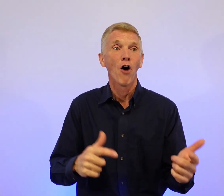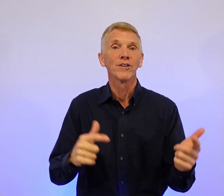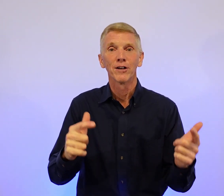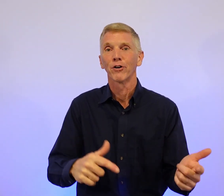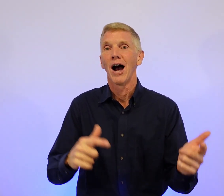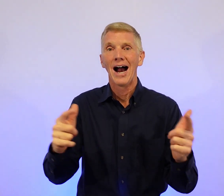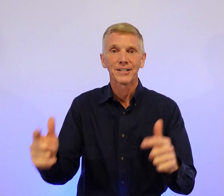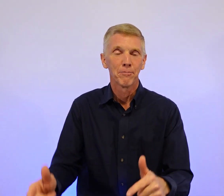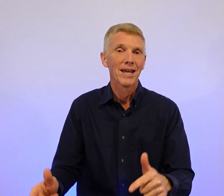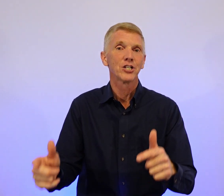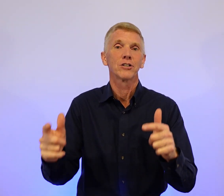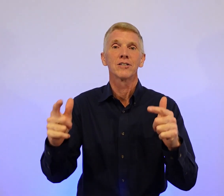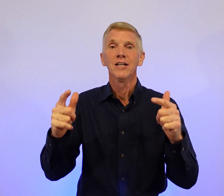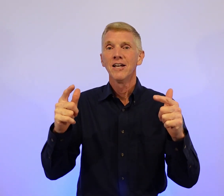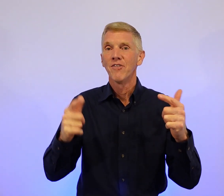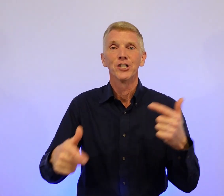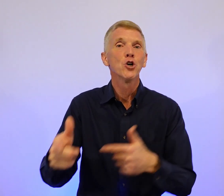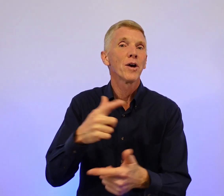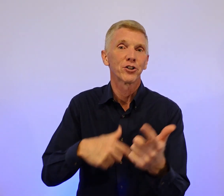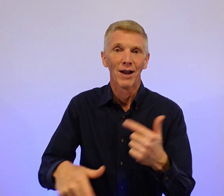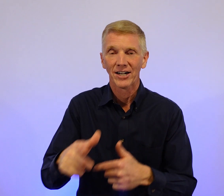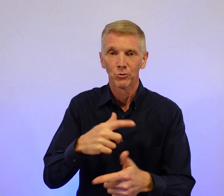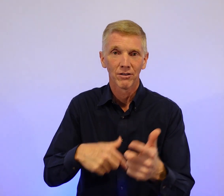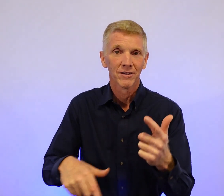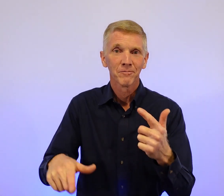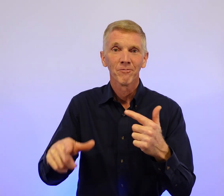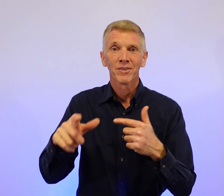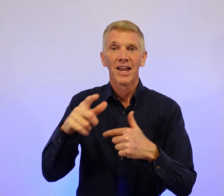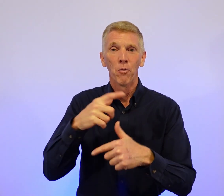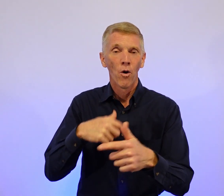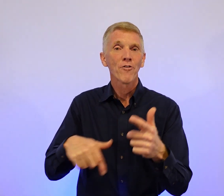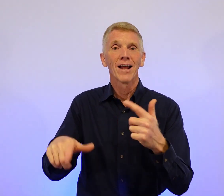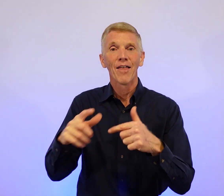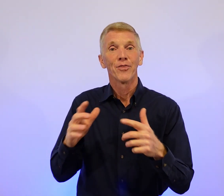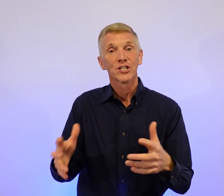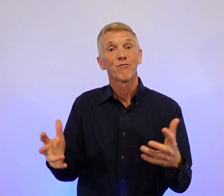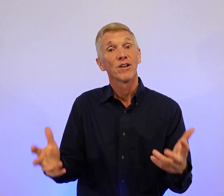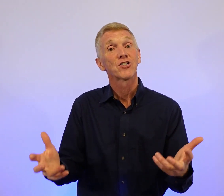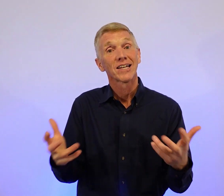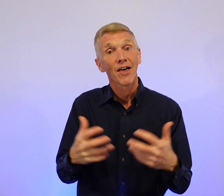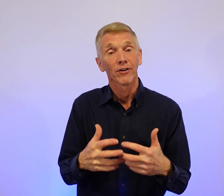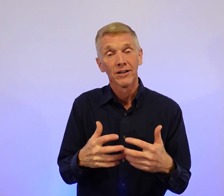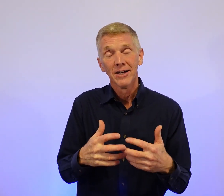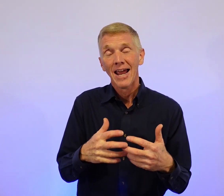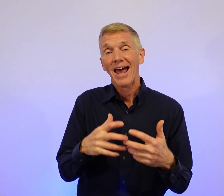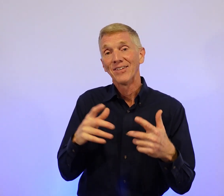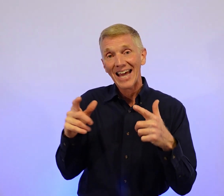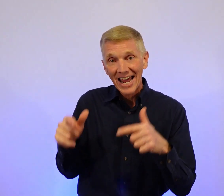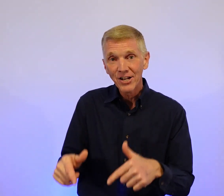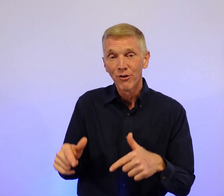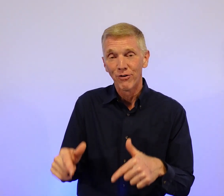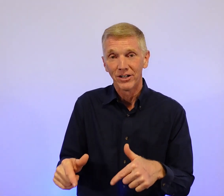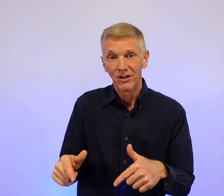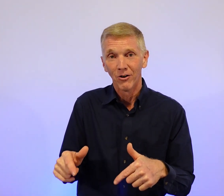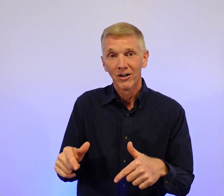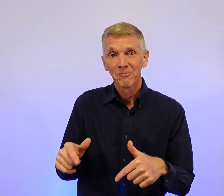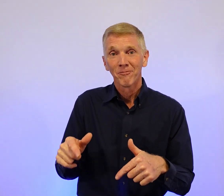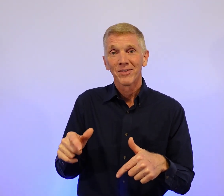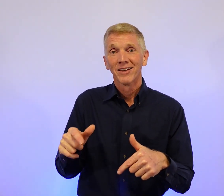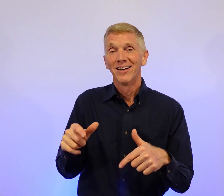the different occupations that you interact with and whether or not this fits together. At the end of the video,